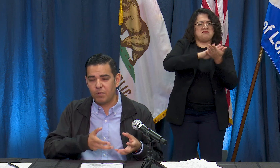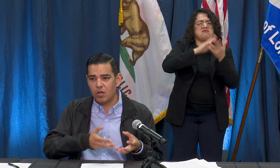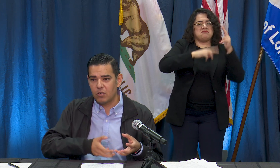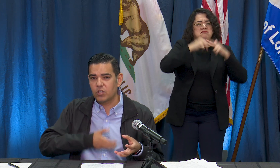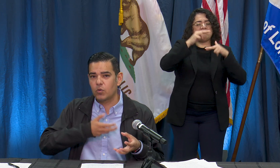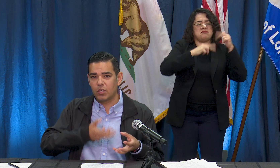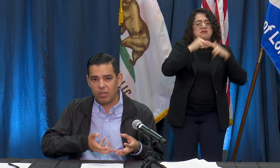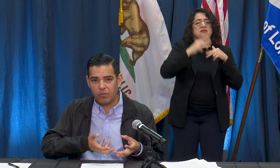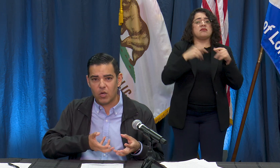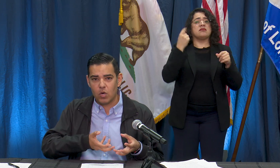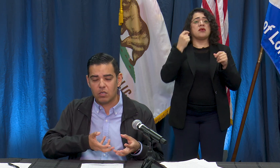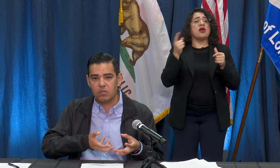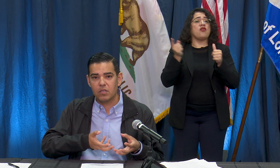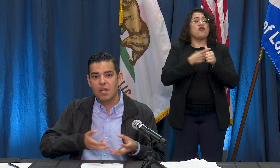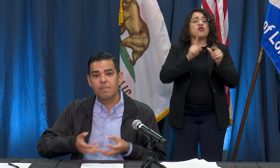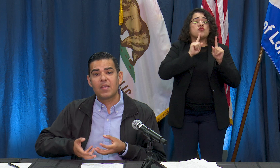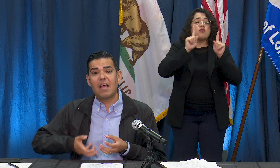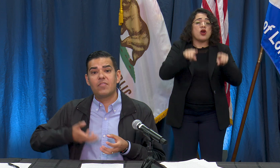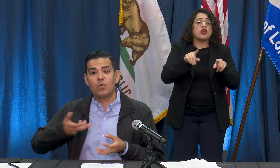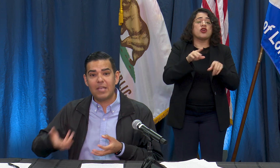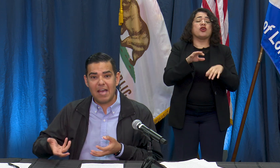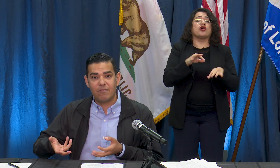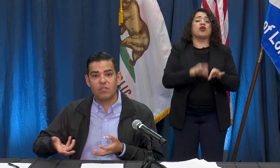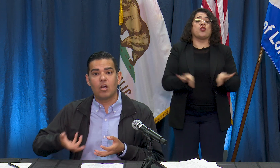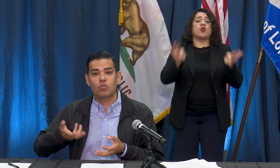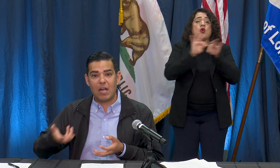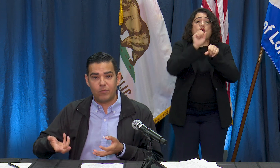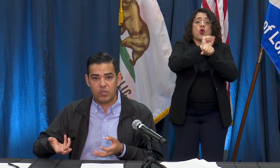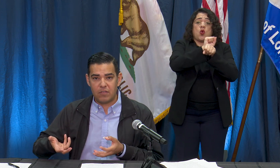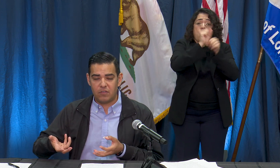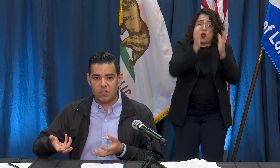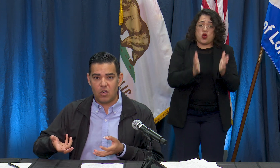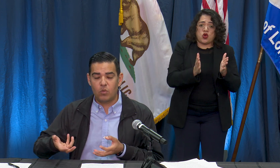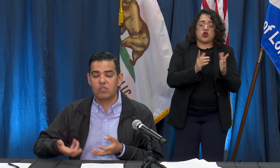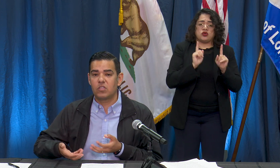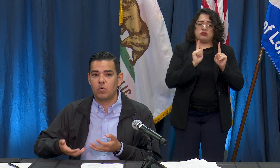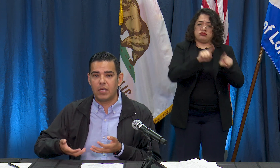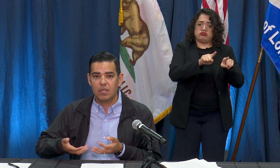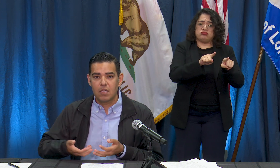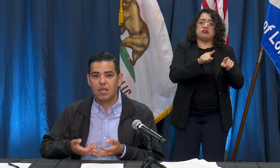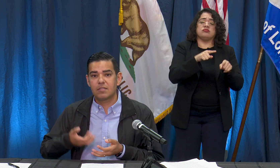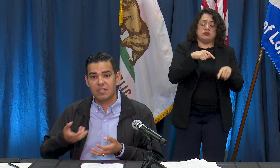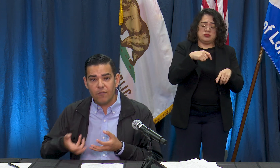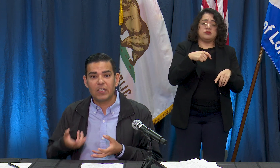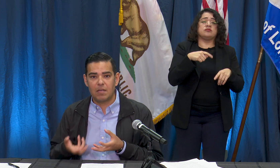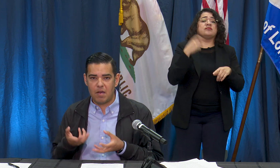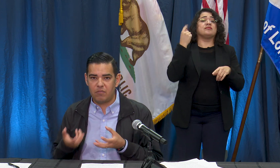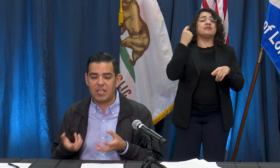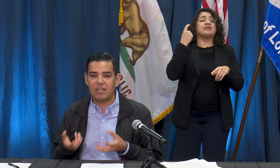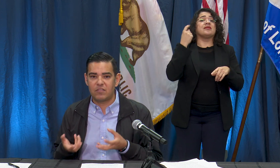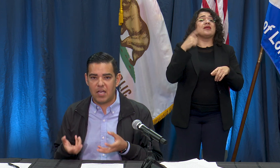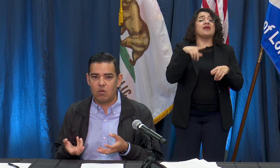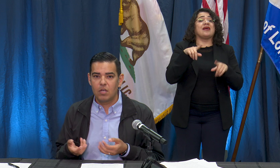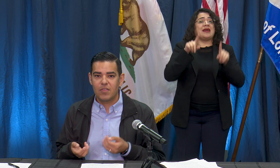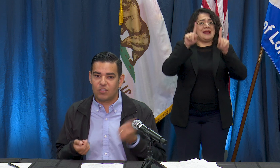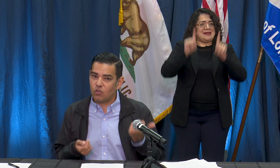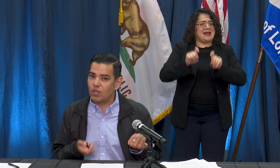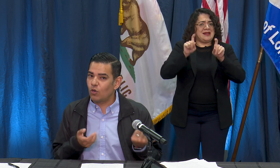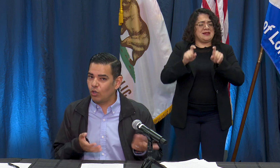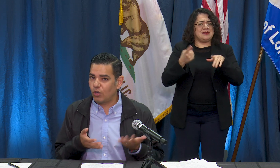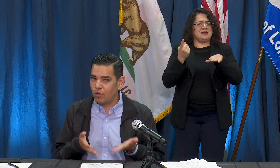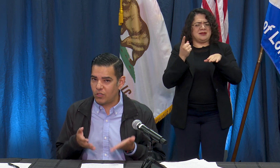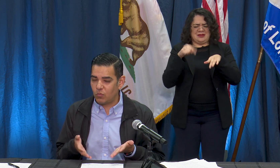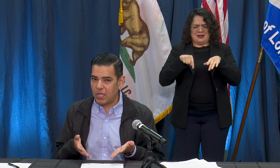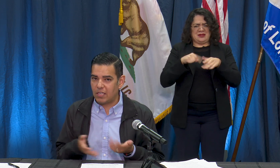first responders, critical healthcare workers. And then we have our drive-thru testing center, which is doing a significant amount of tests now that